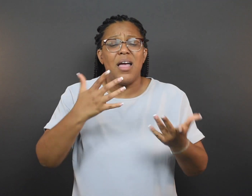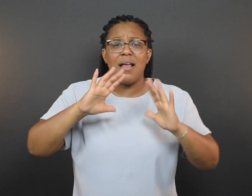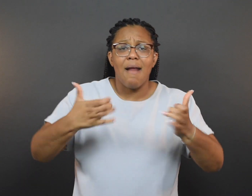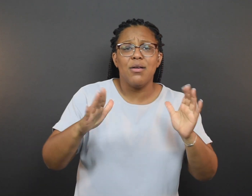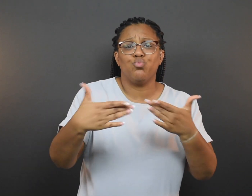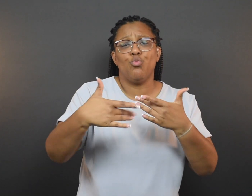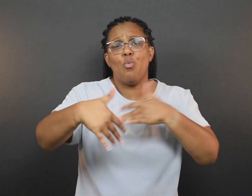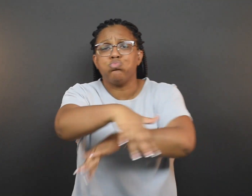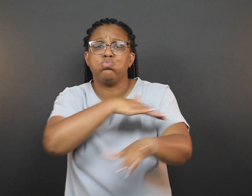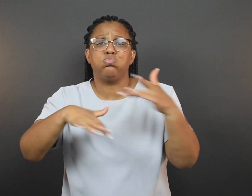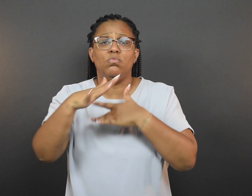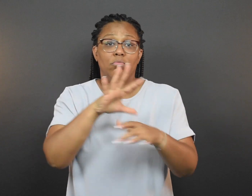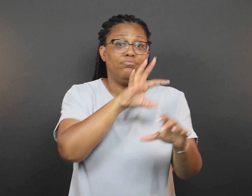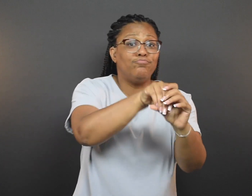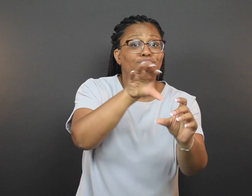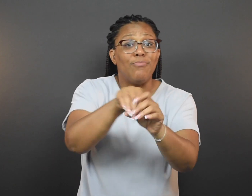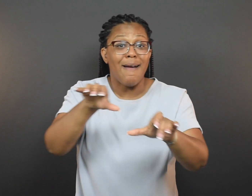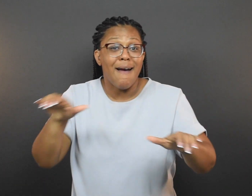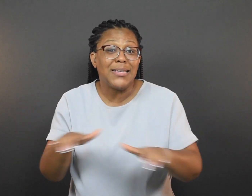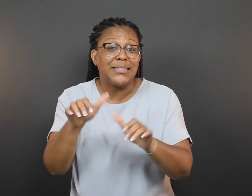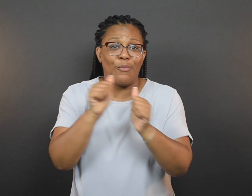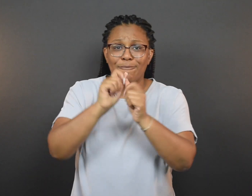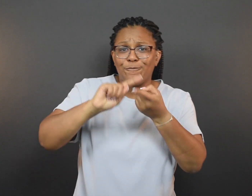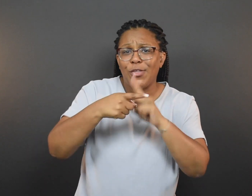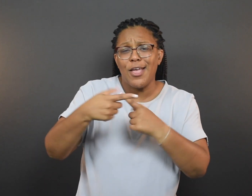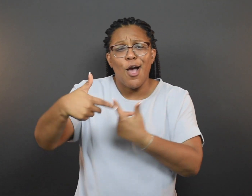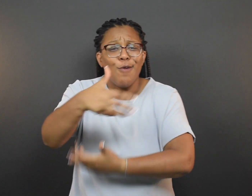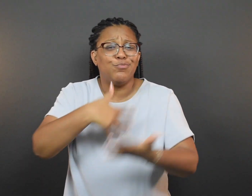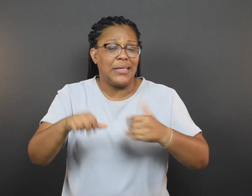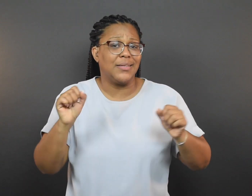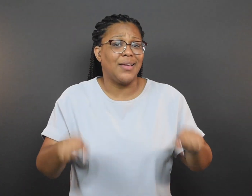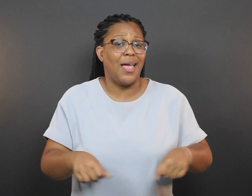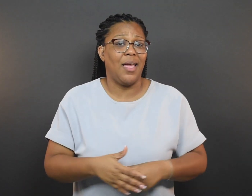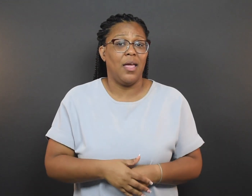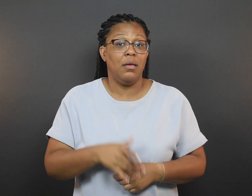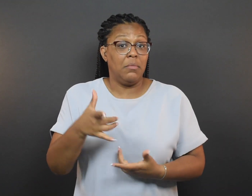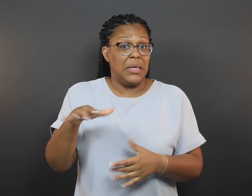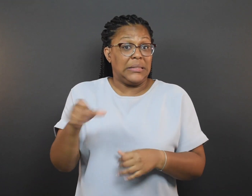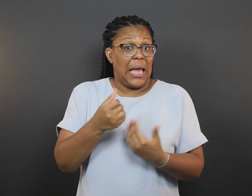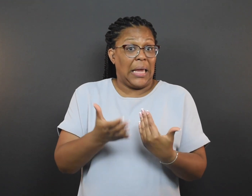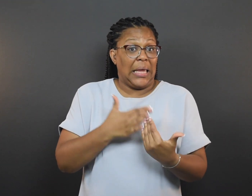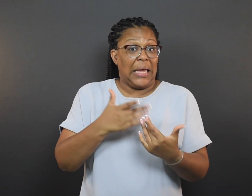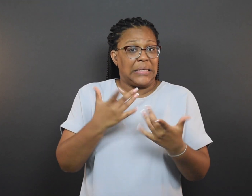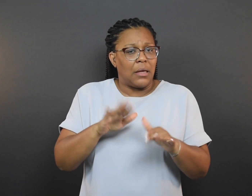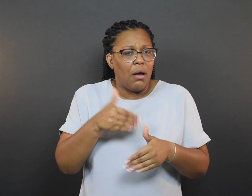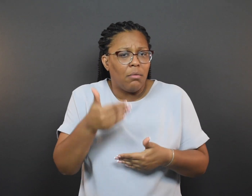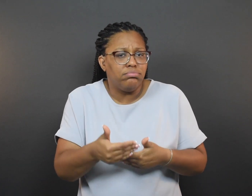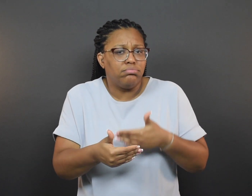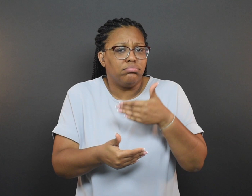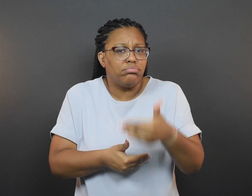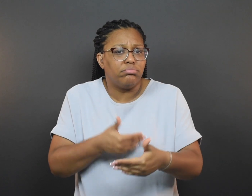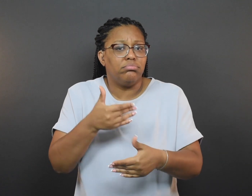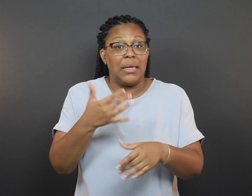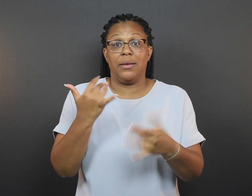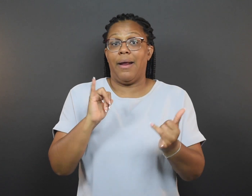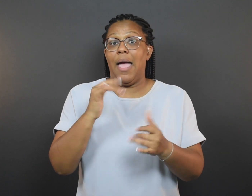into classroom and participating in activities with friends. Taking easy steps like